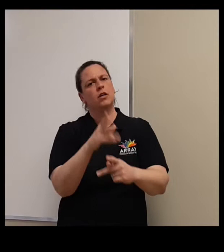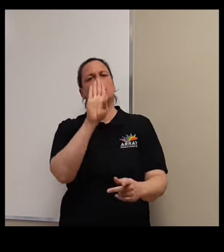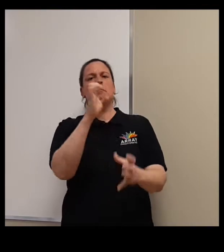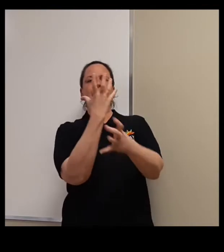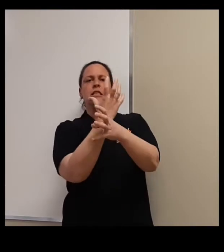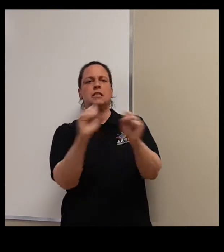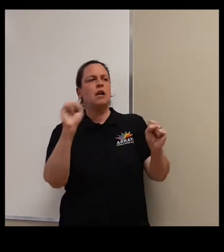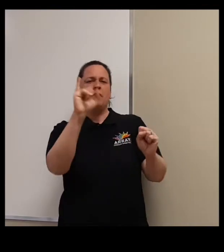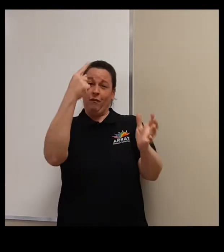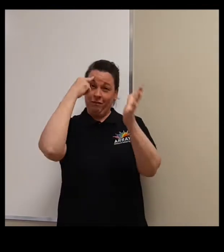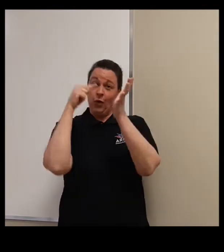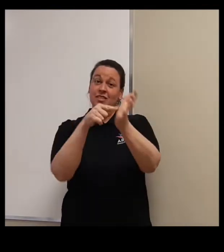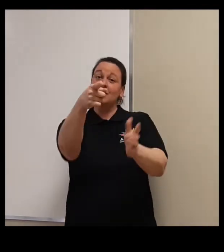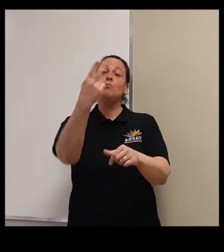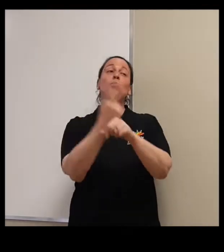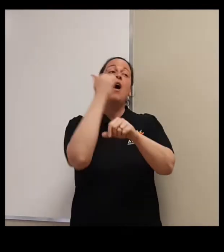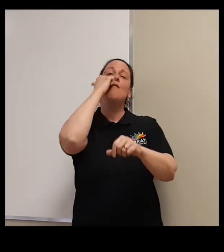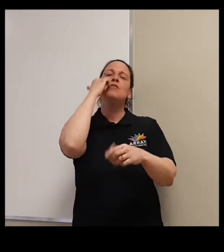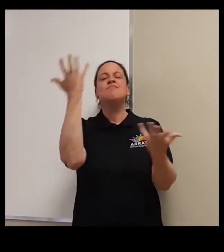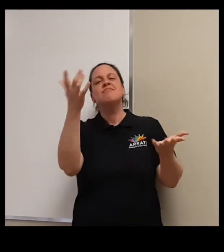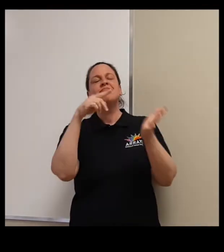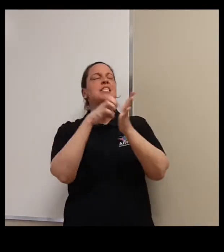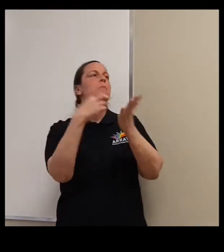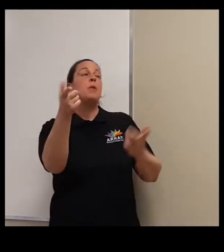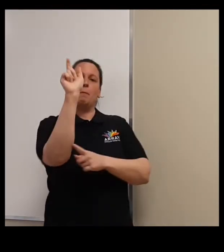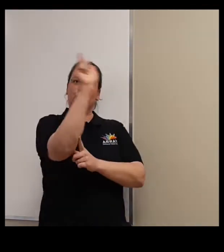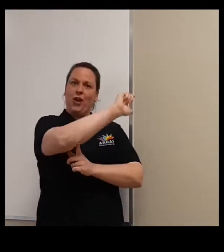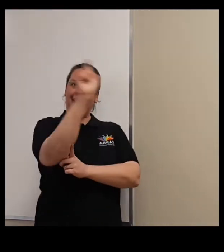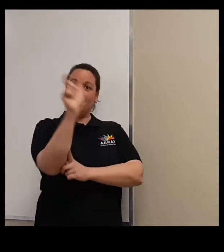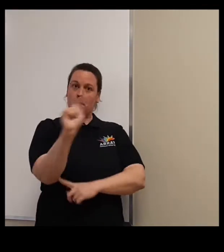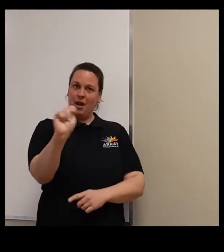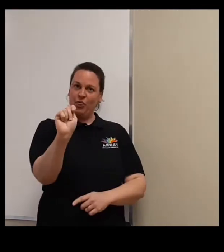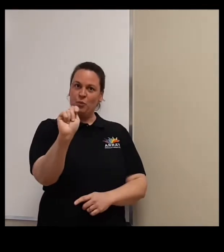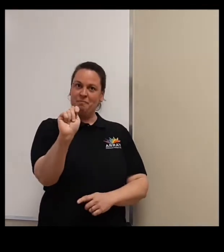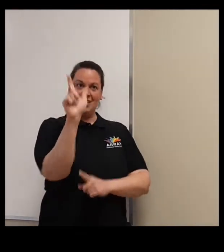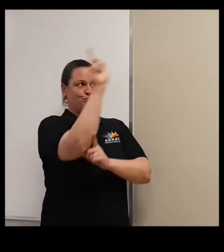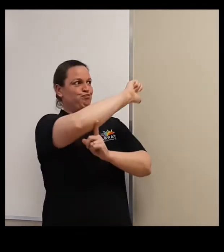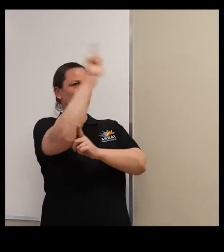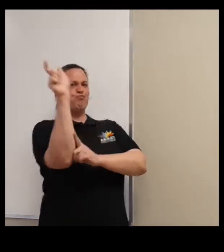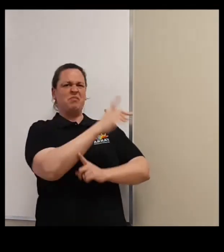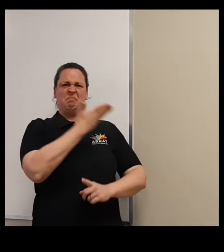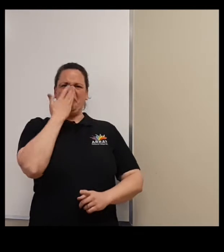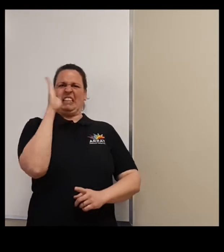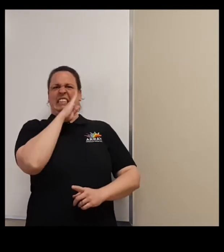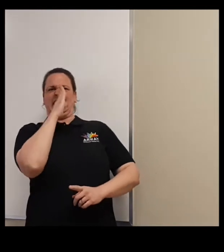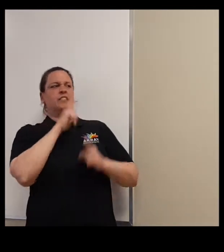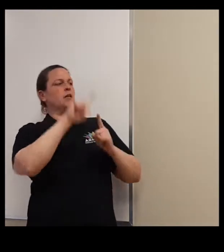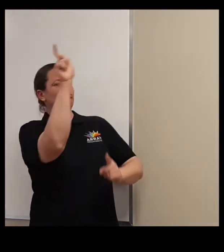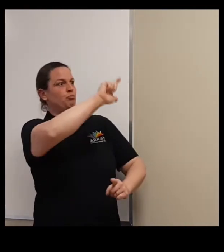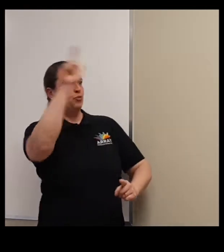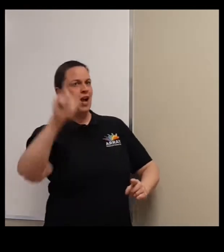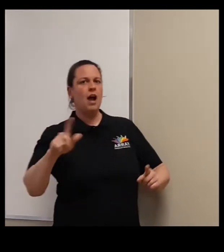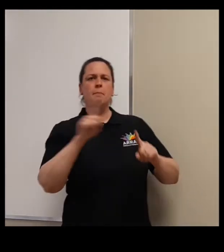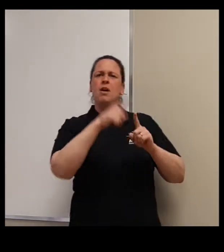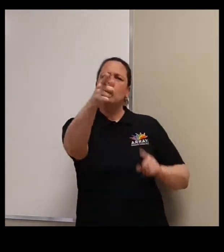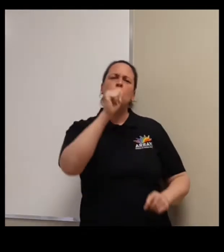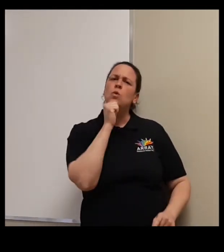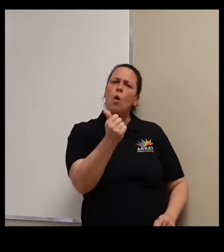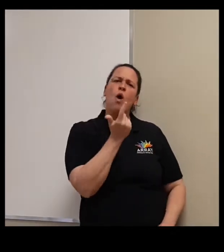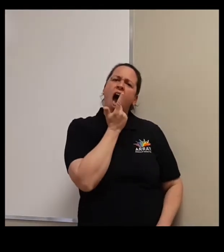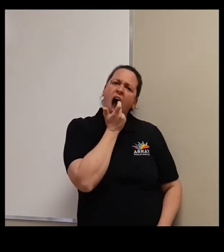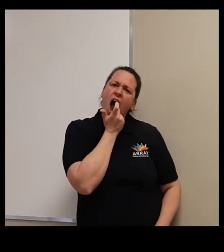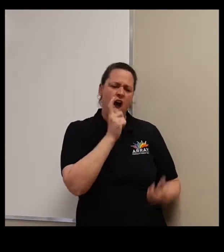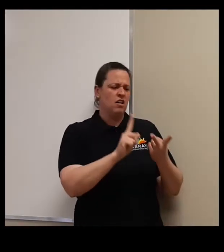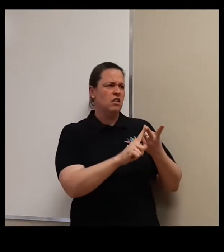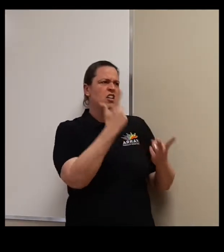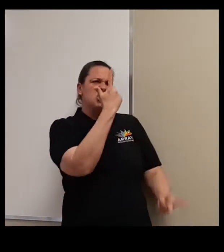An example of this would be a bathroom air freshener spray. You wouldn't spray it in your eye or mouth, or spray a lot of it